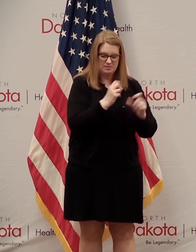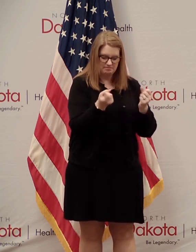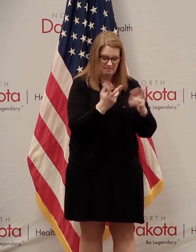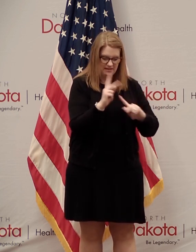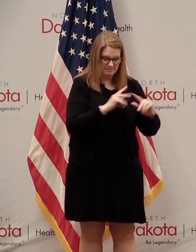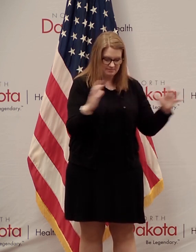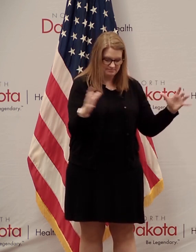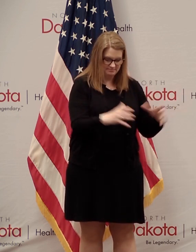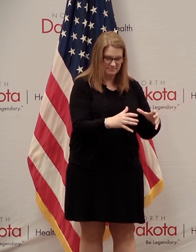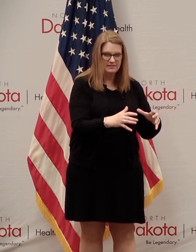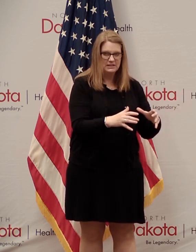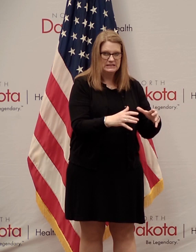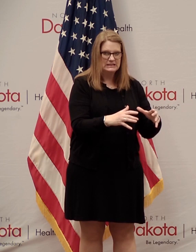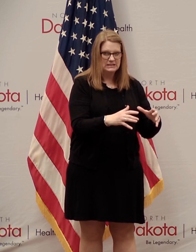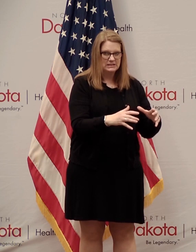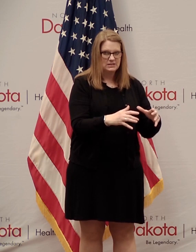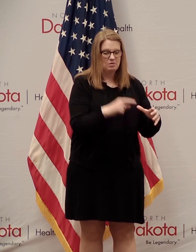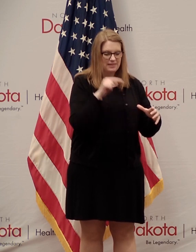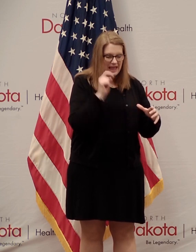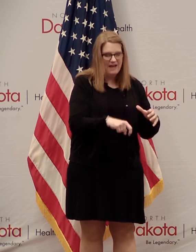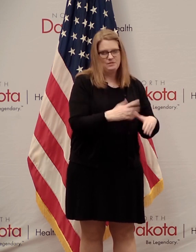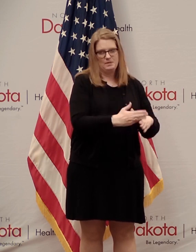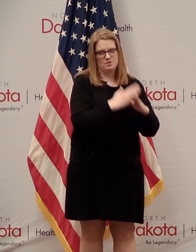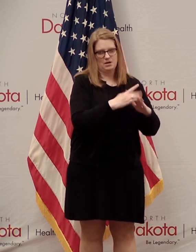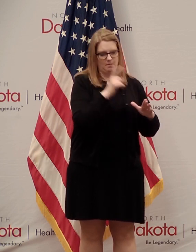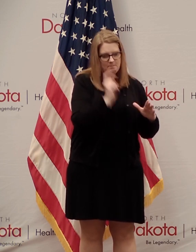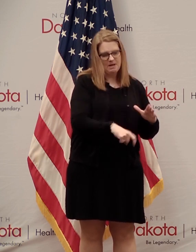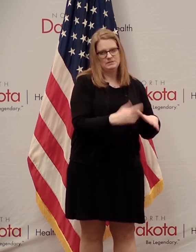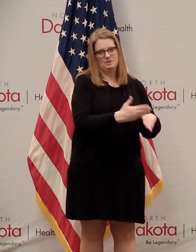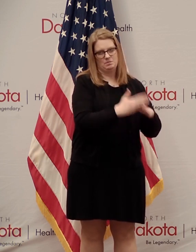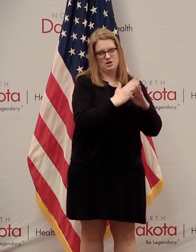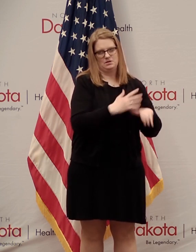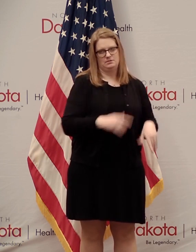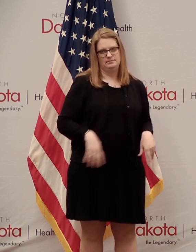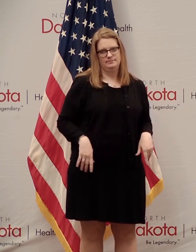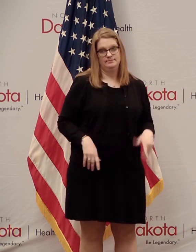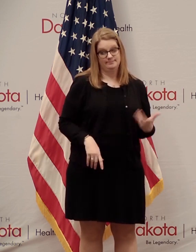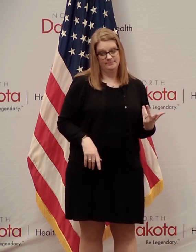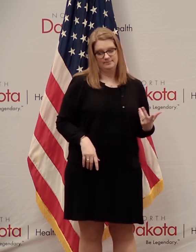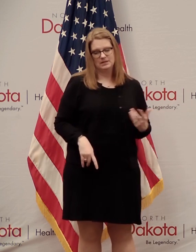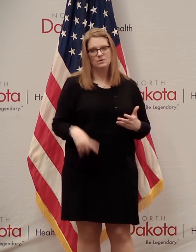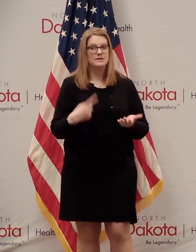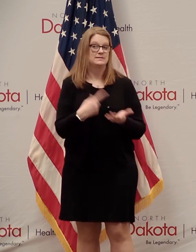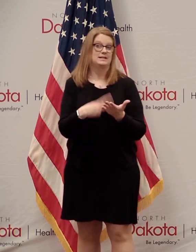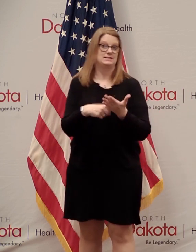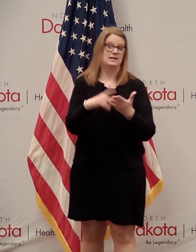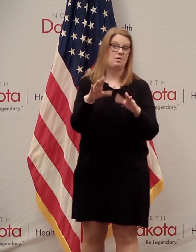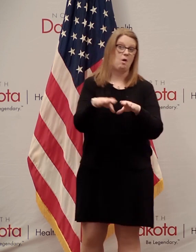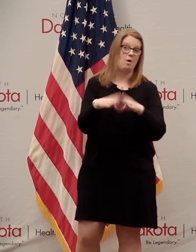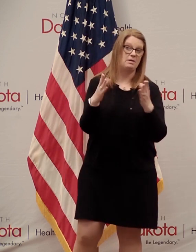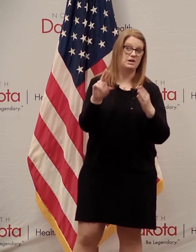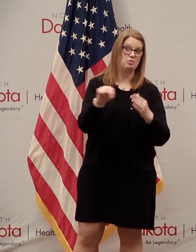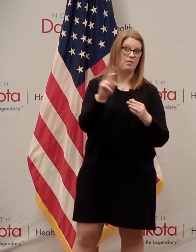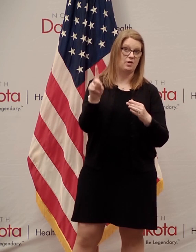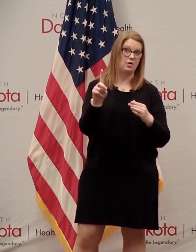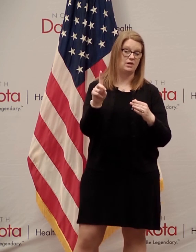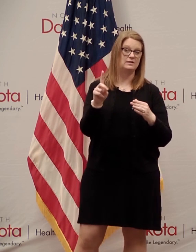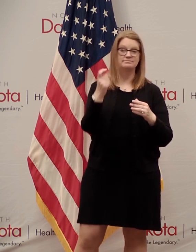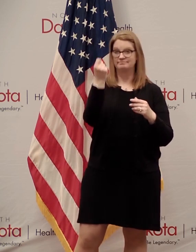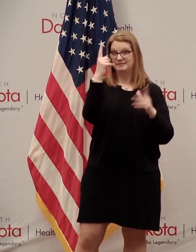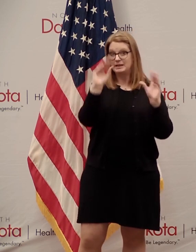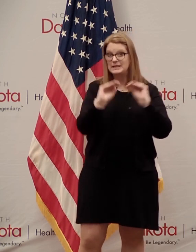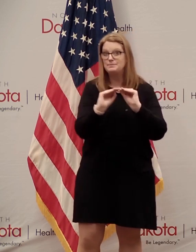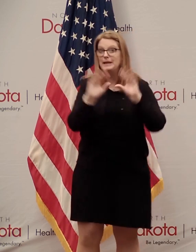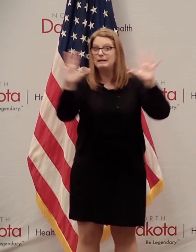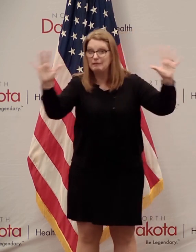people's lives when we think about opening up. But again, having said that, when we were talking about opening up North Dakota style, let's be really clear.